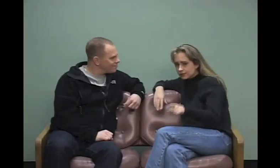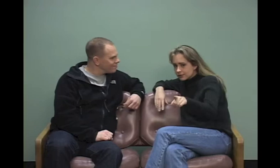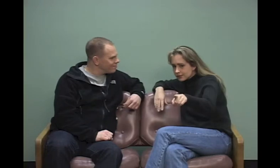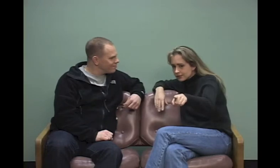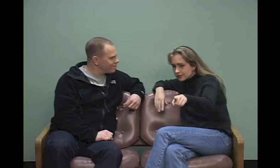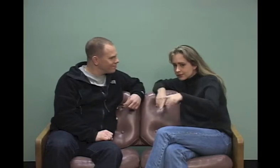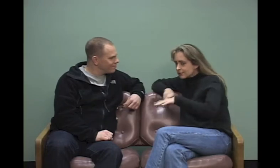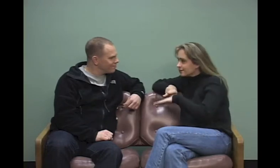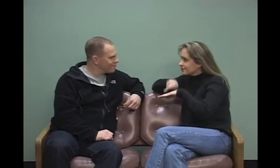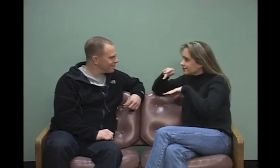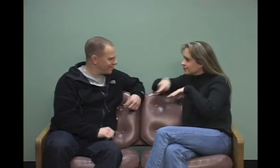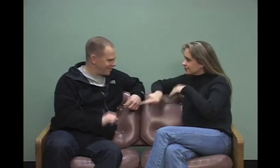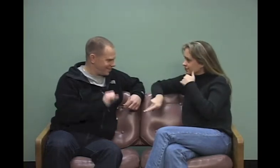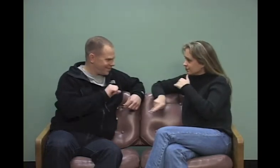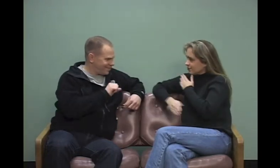She looks so cute playing over there.